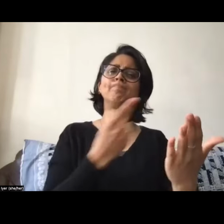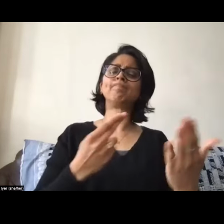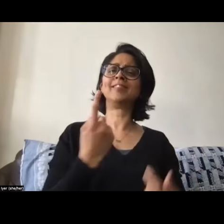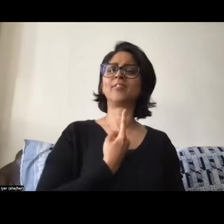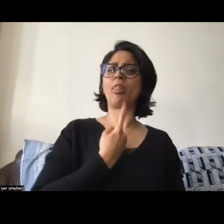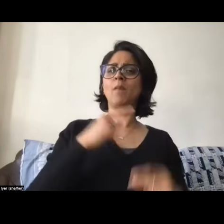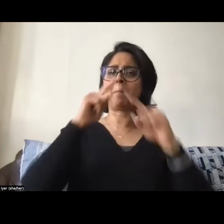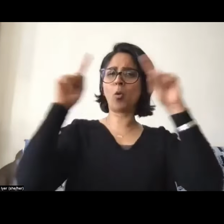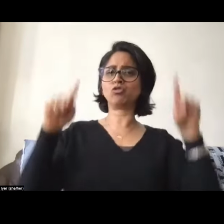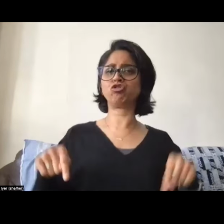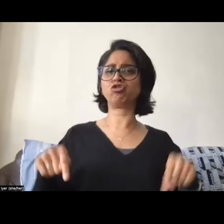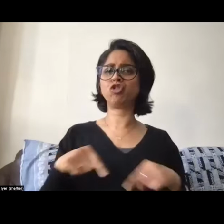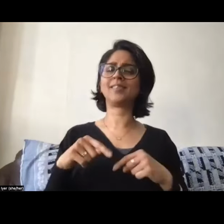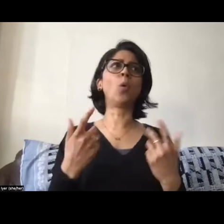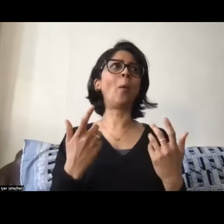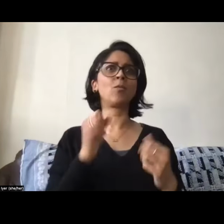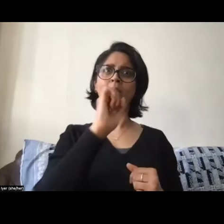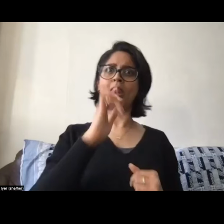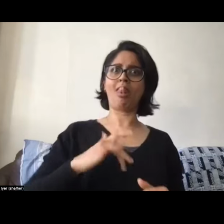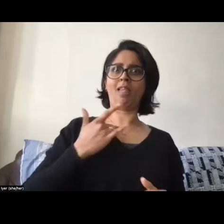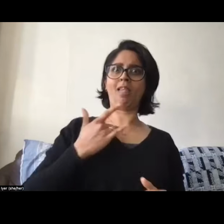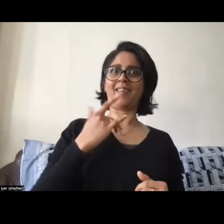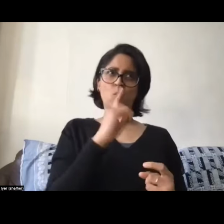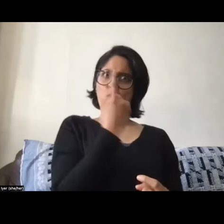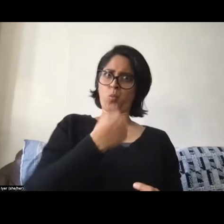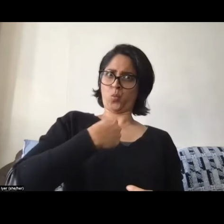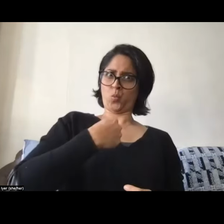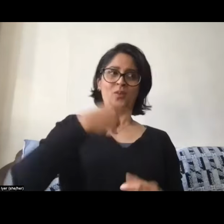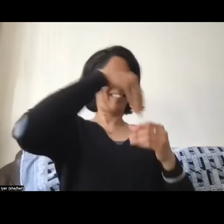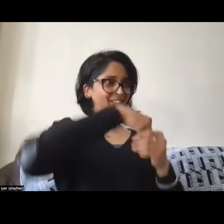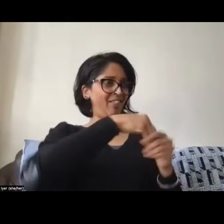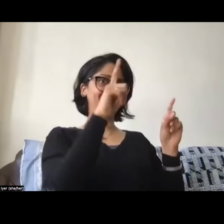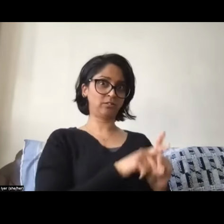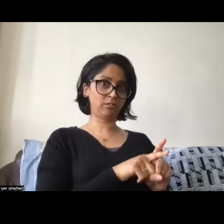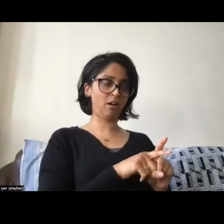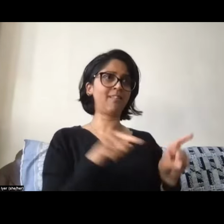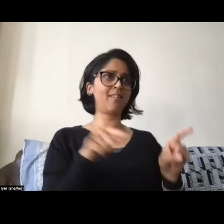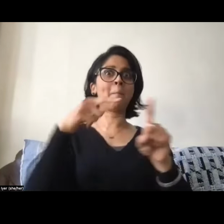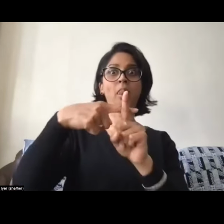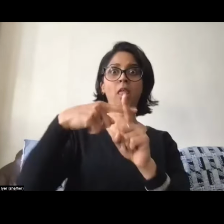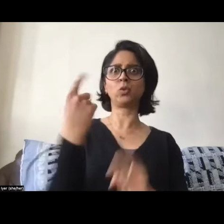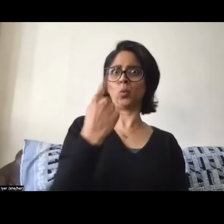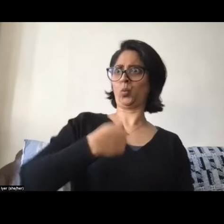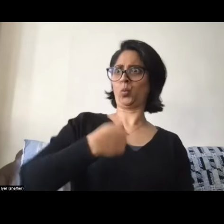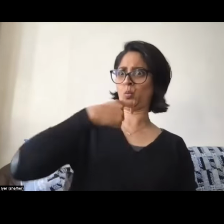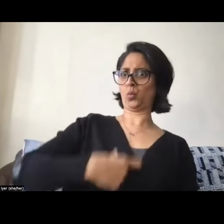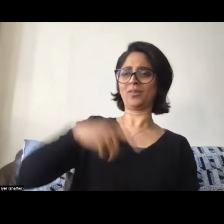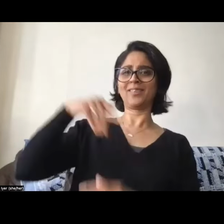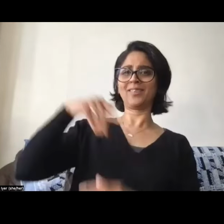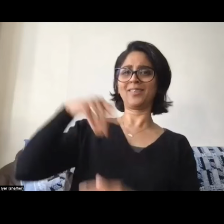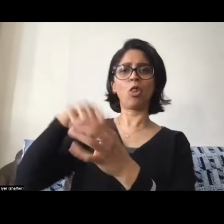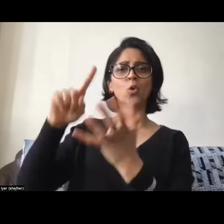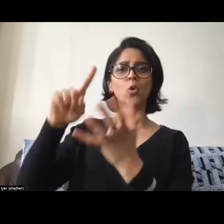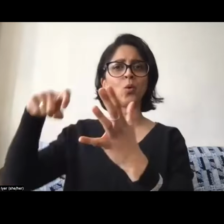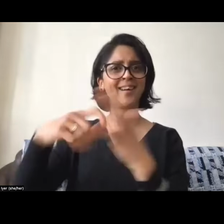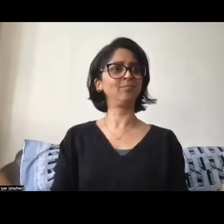they documented in that week. And I also asked them to do some portraits of themselves and talk about what they